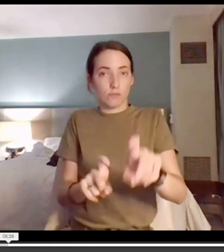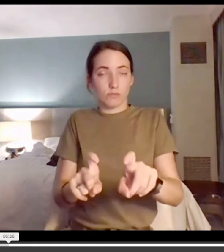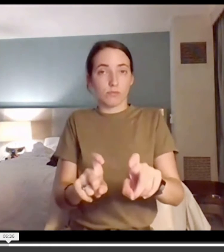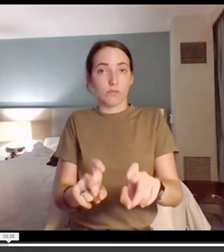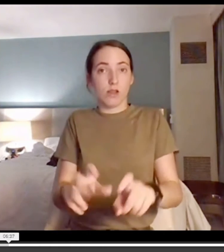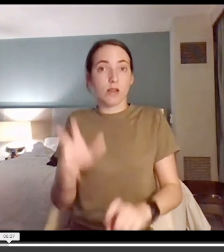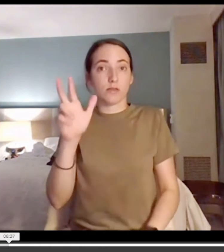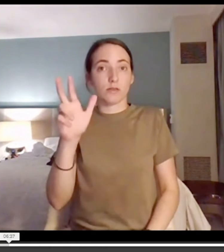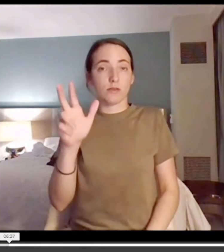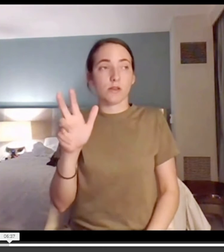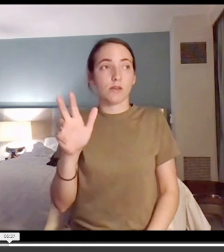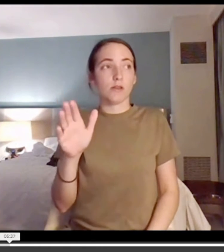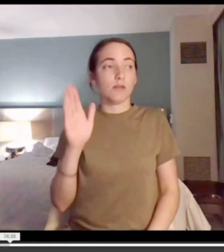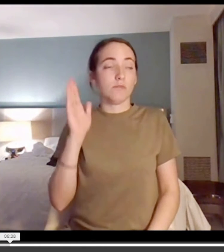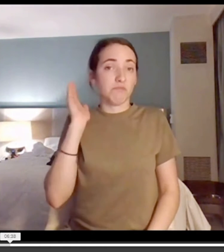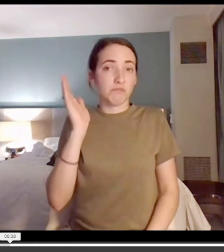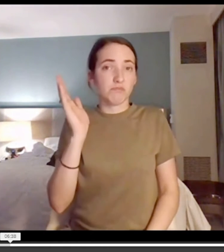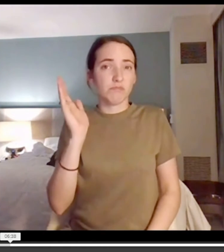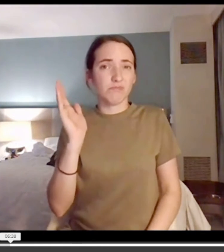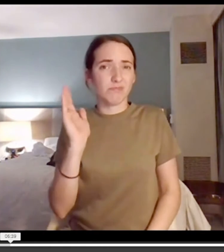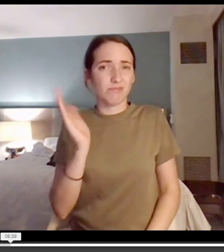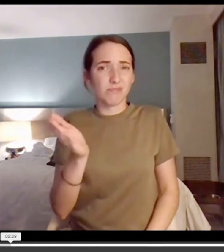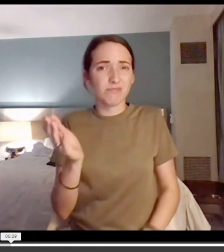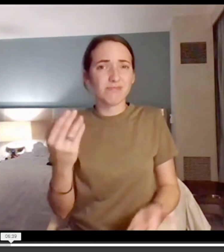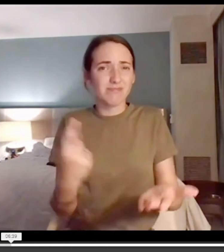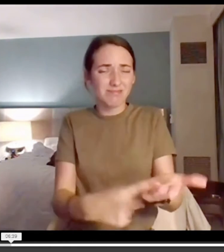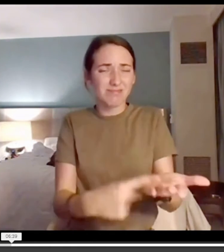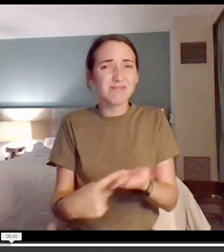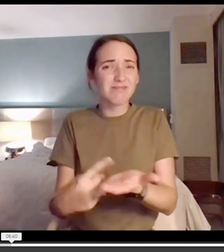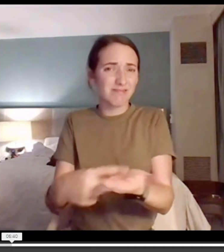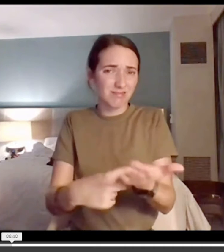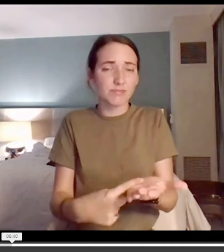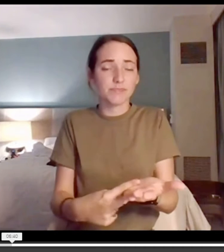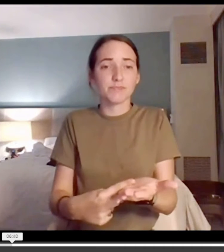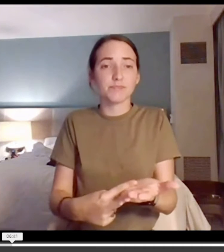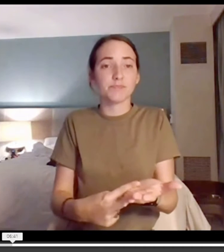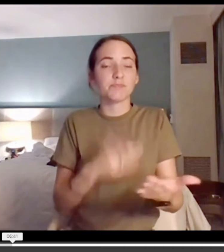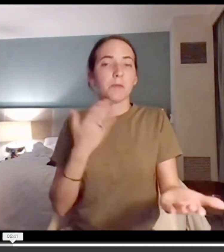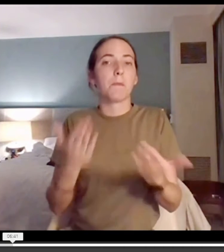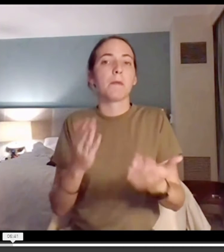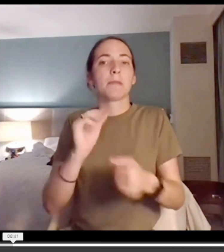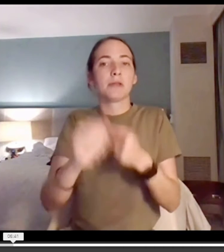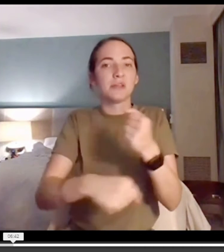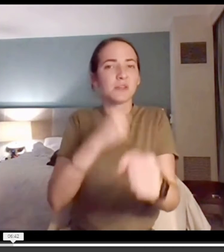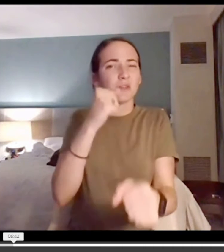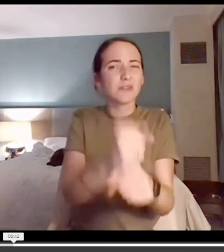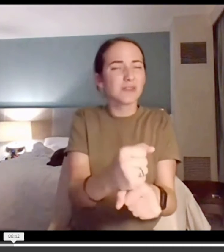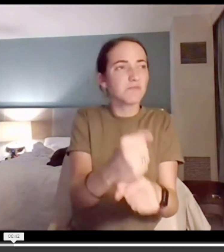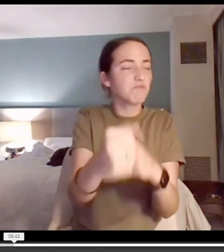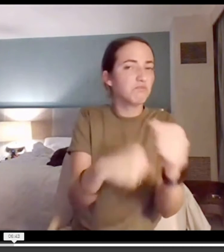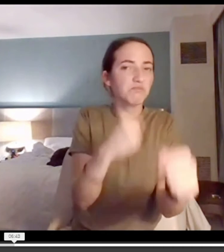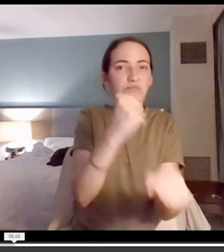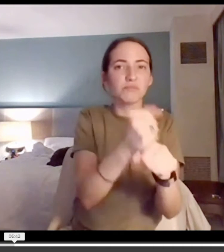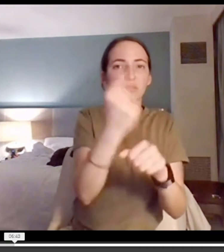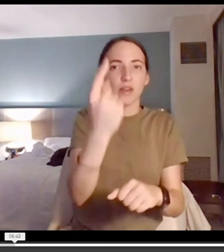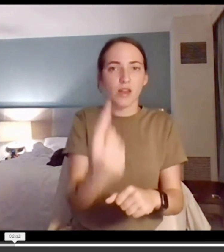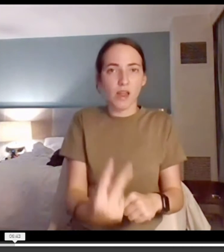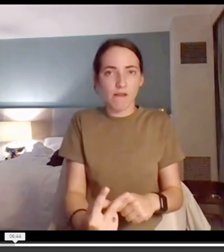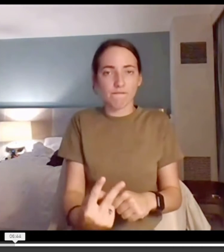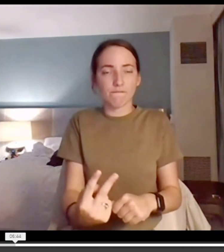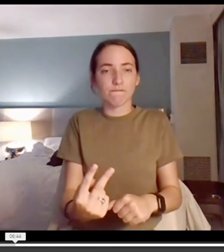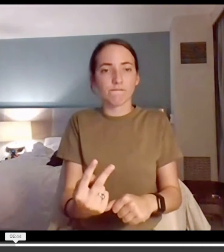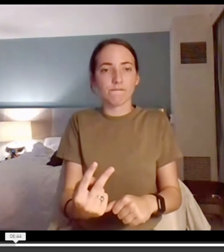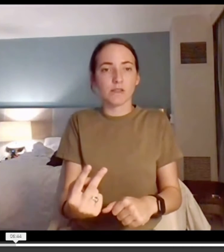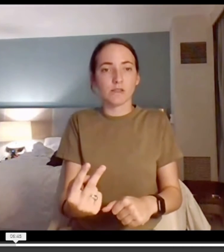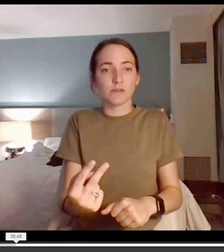hearing, during that year and a half where you're waiting, you as the claimant or your attorney has the responsibility